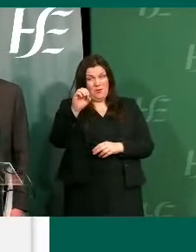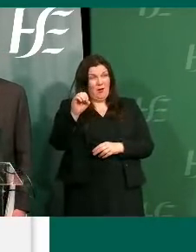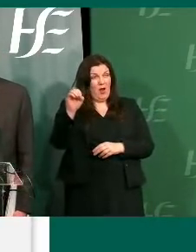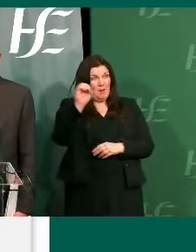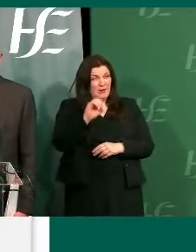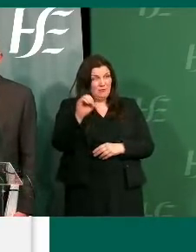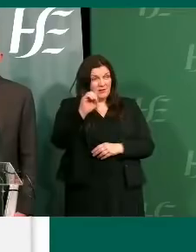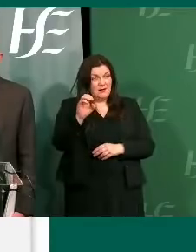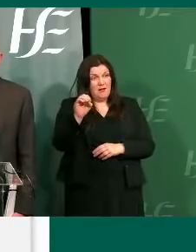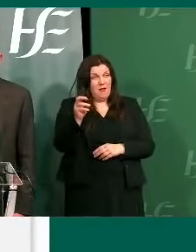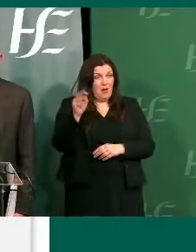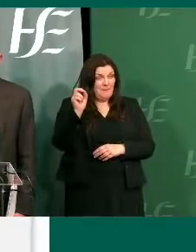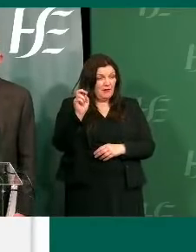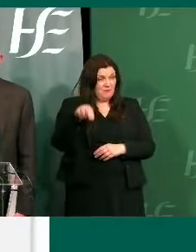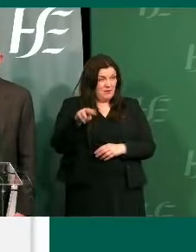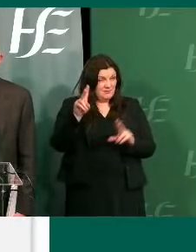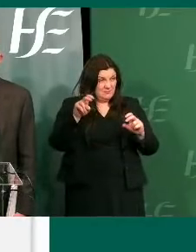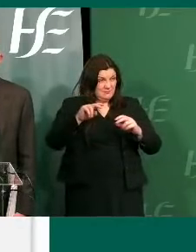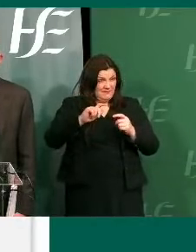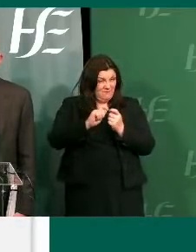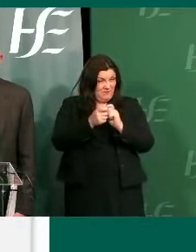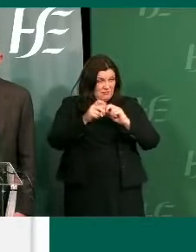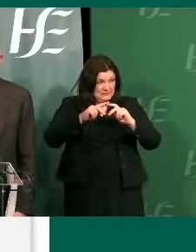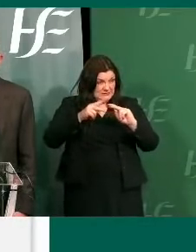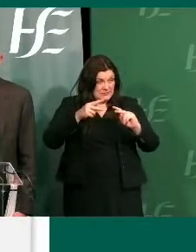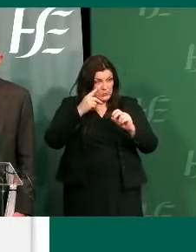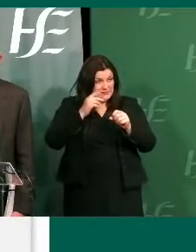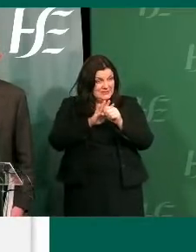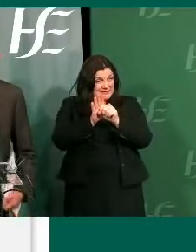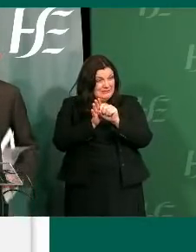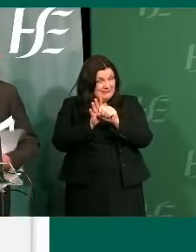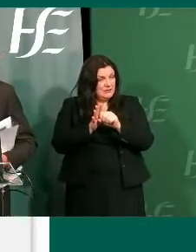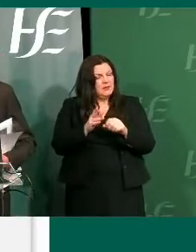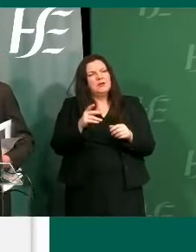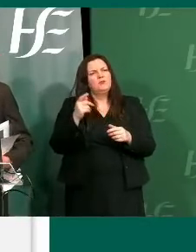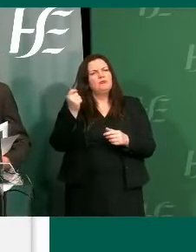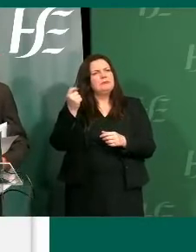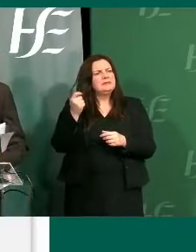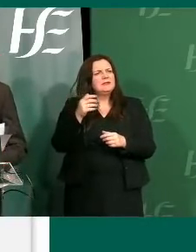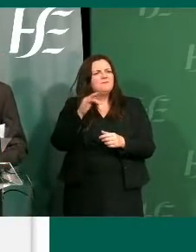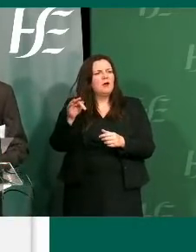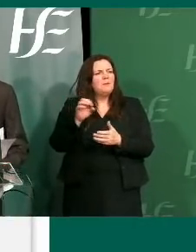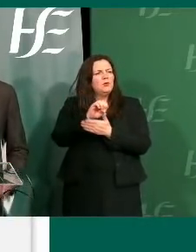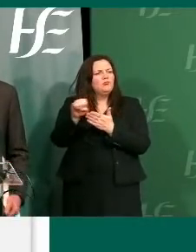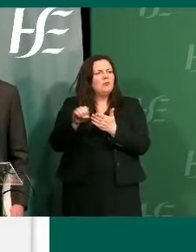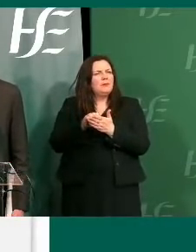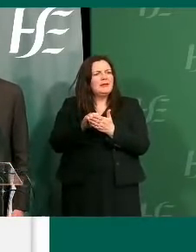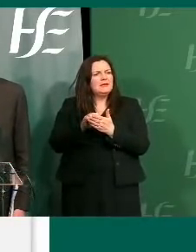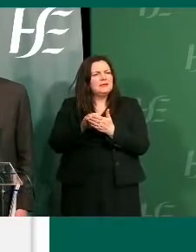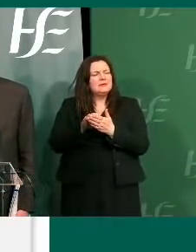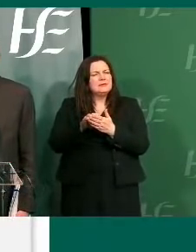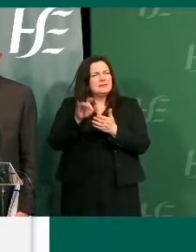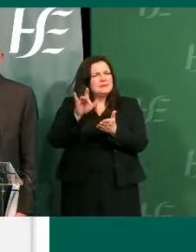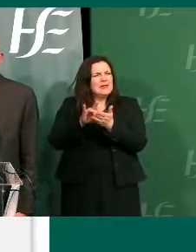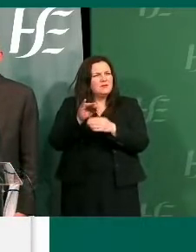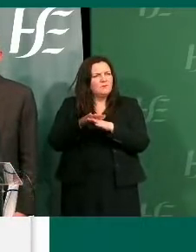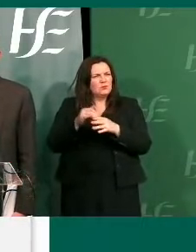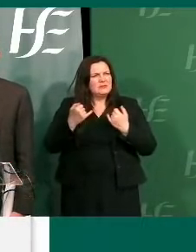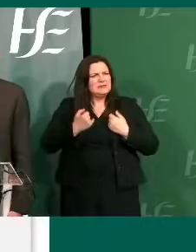of most recent, is if you look at the ECDC most recent update, December the 8th, they looked at the